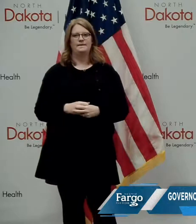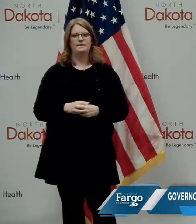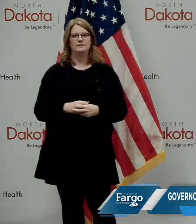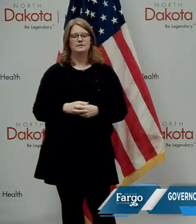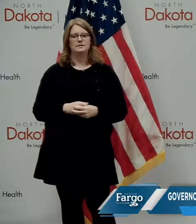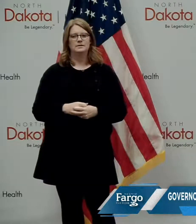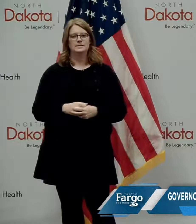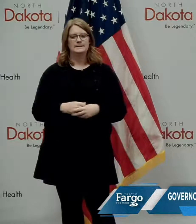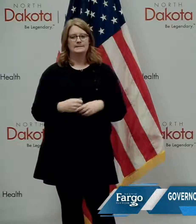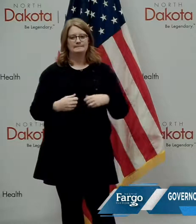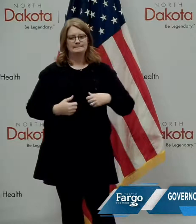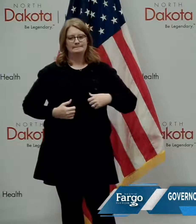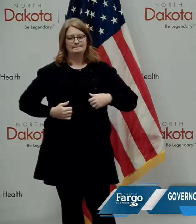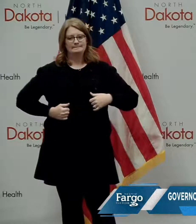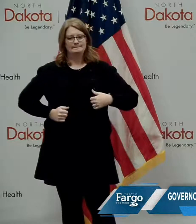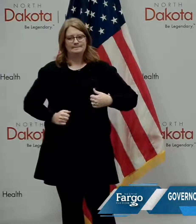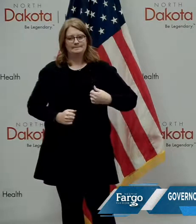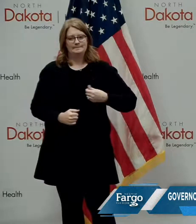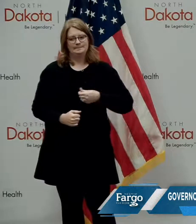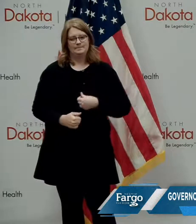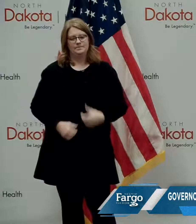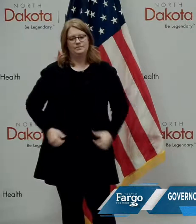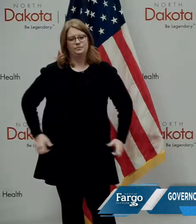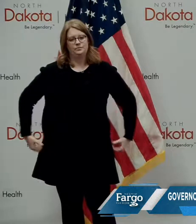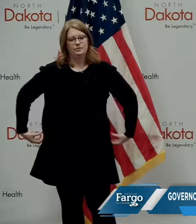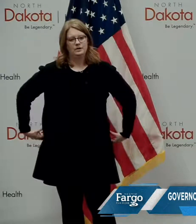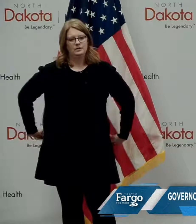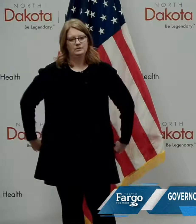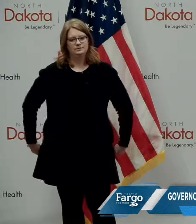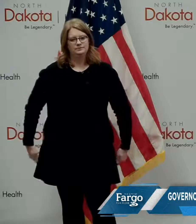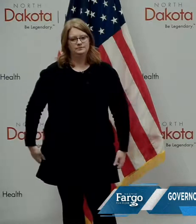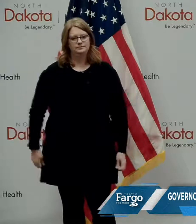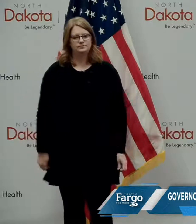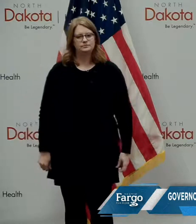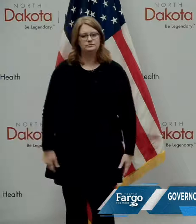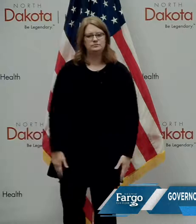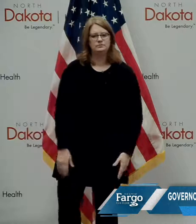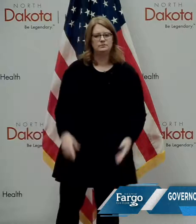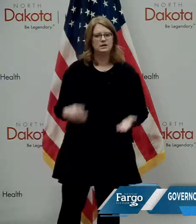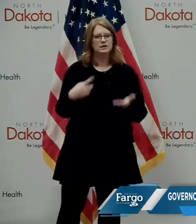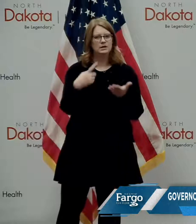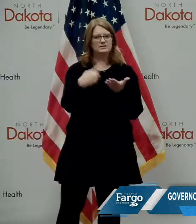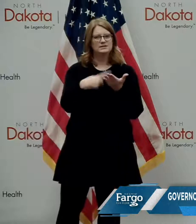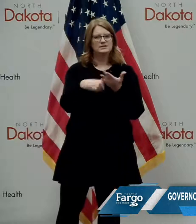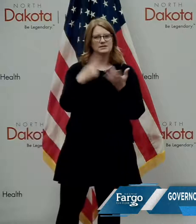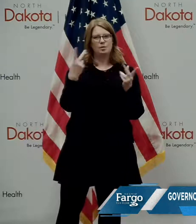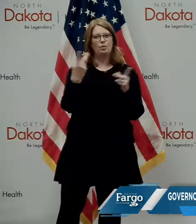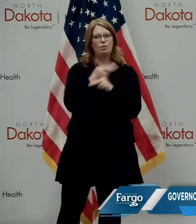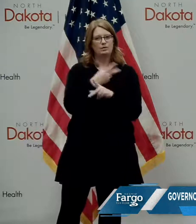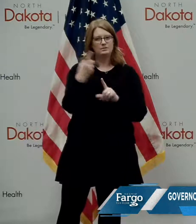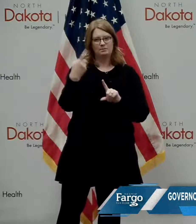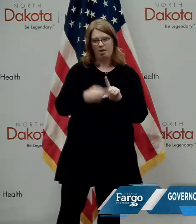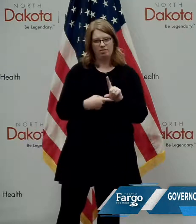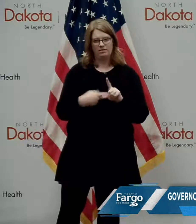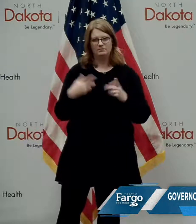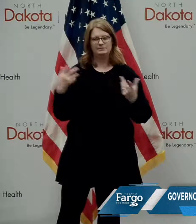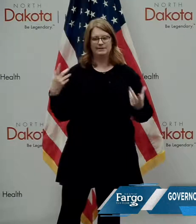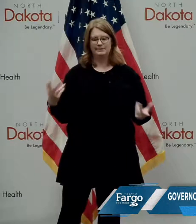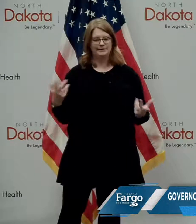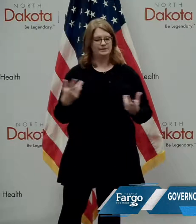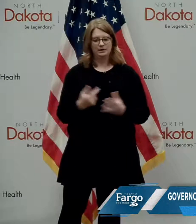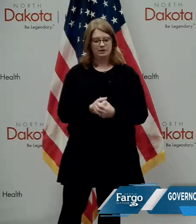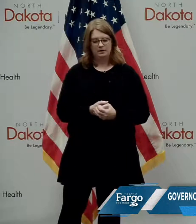pandemic. And again, as we take a look and we talk about the darkest month, I mean, there's a lot of different ways to measure